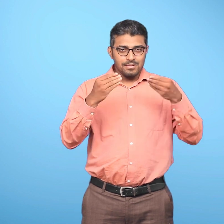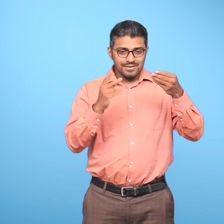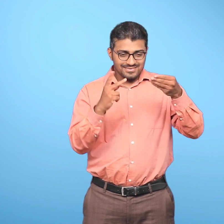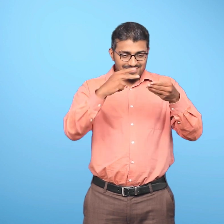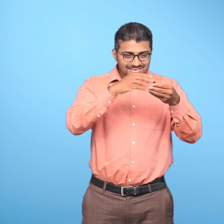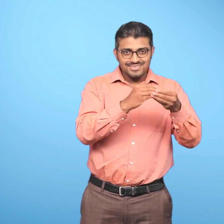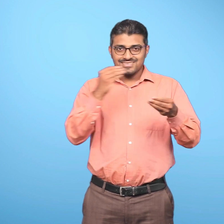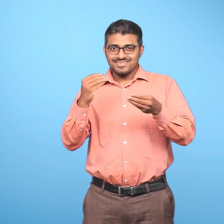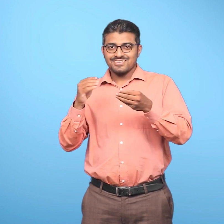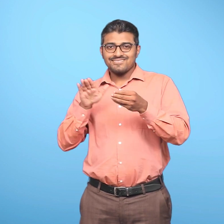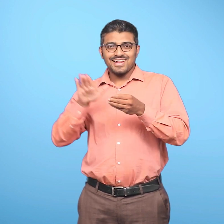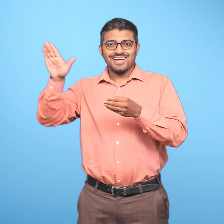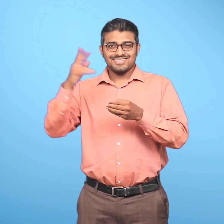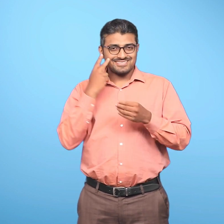An aeroplane cut out of paper.